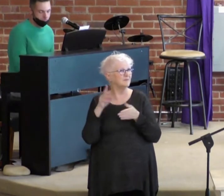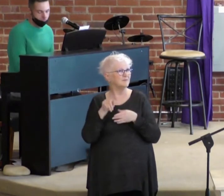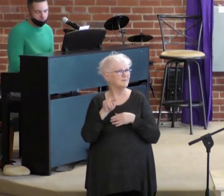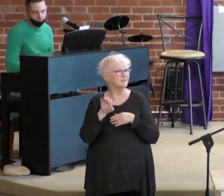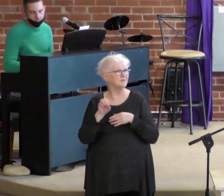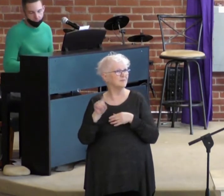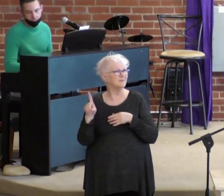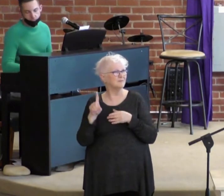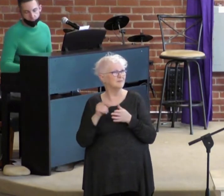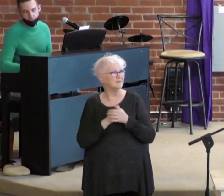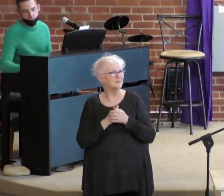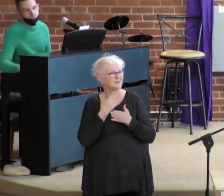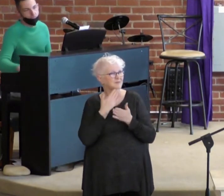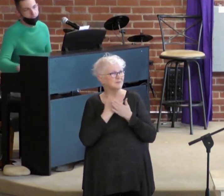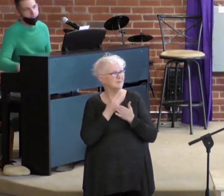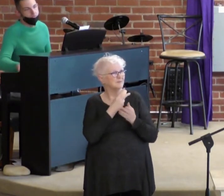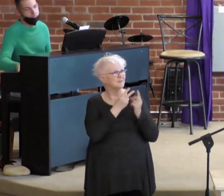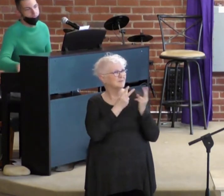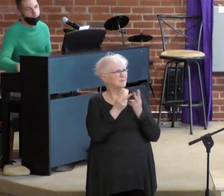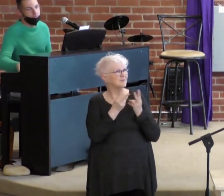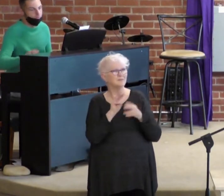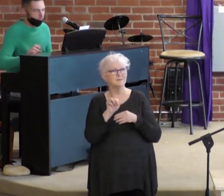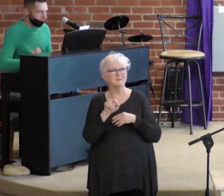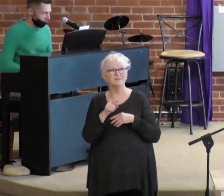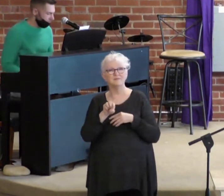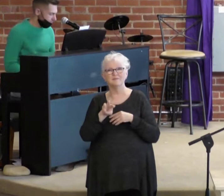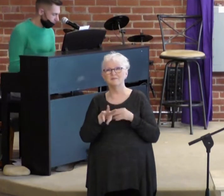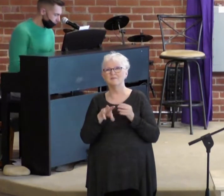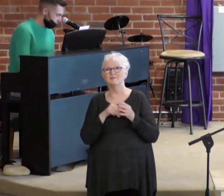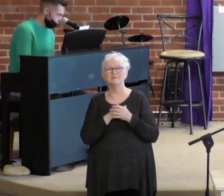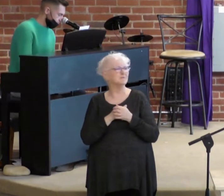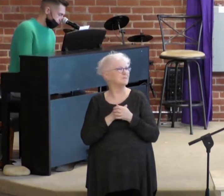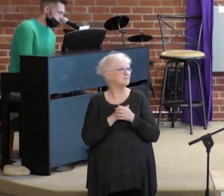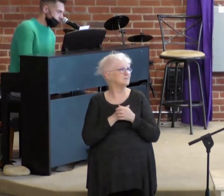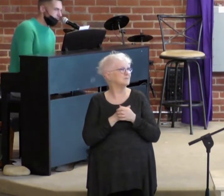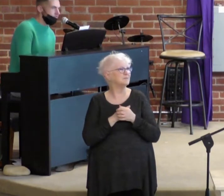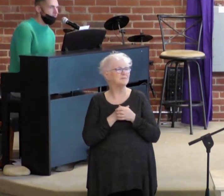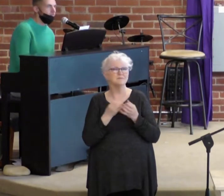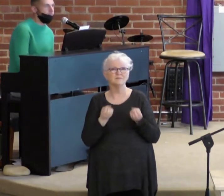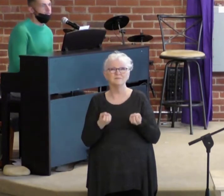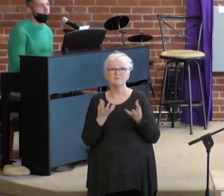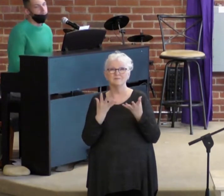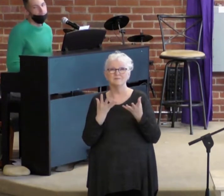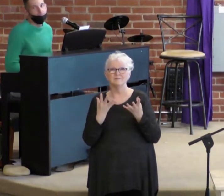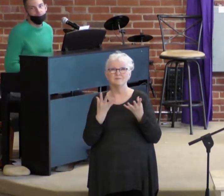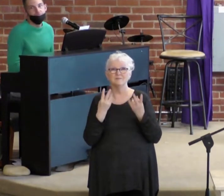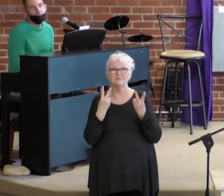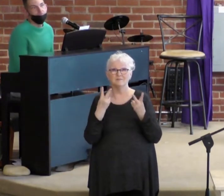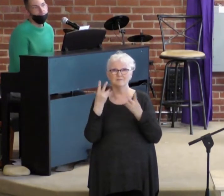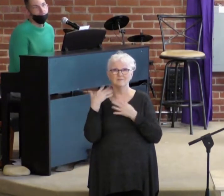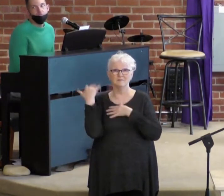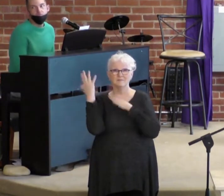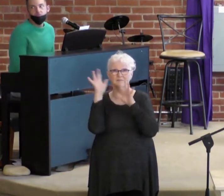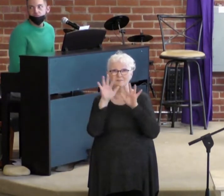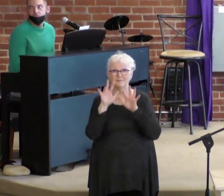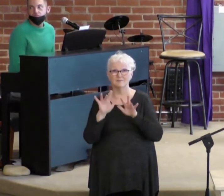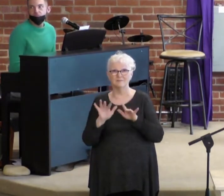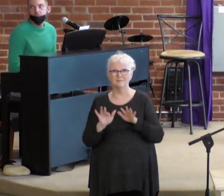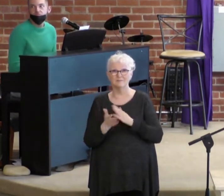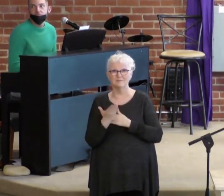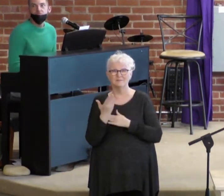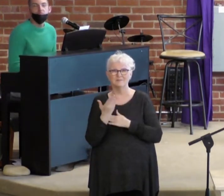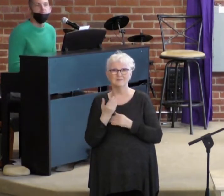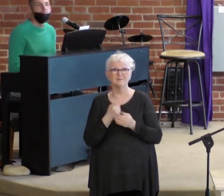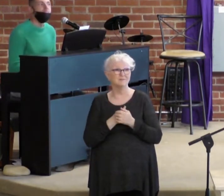you. Okay, it's just good to be in the house of worship today. How many of you saw snow this morning? Yeah, you saw the